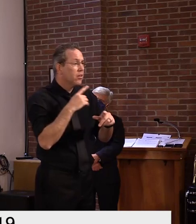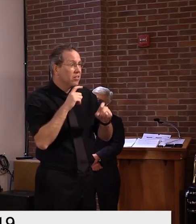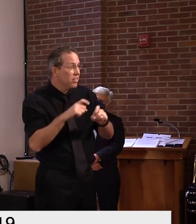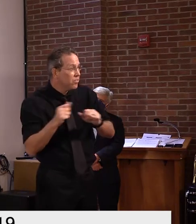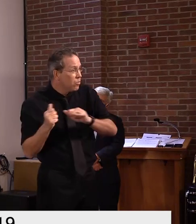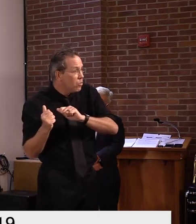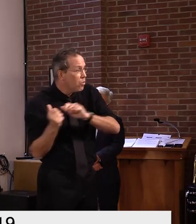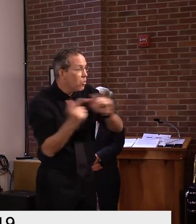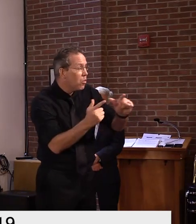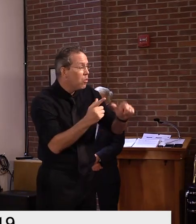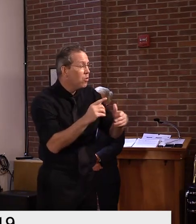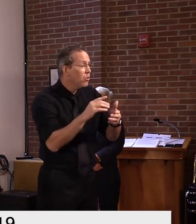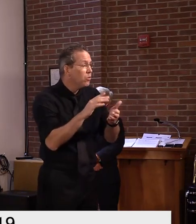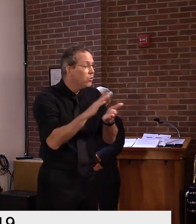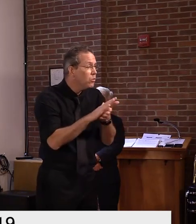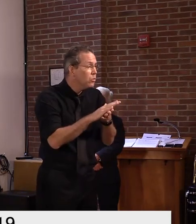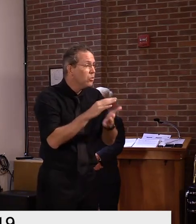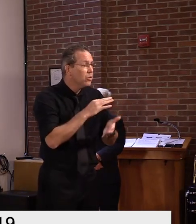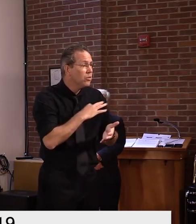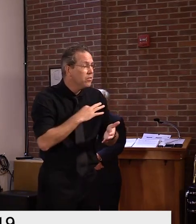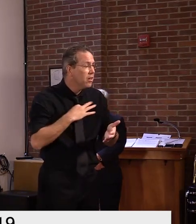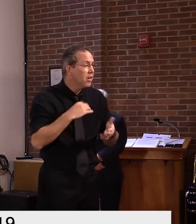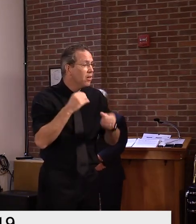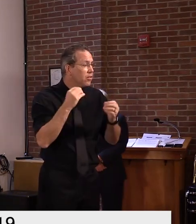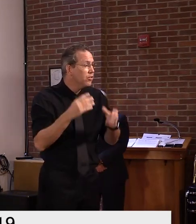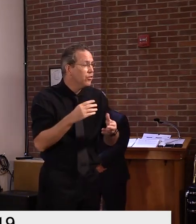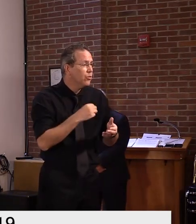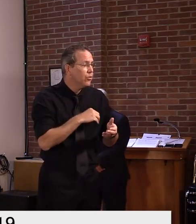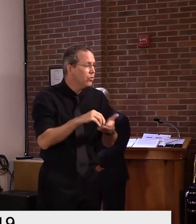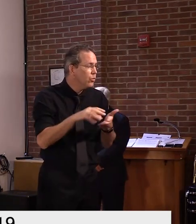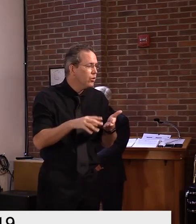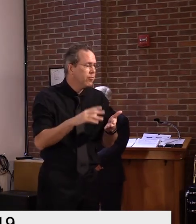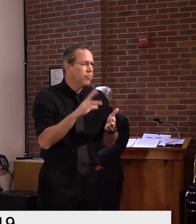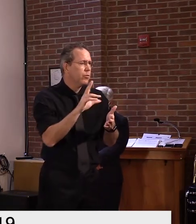a criteria for the opening of schools.